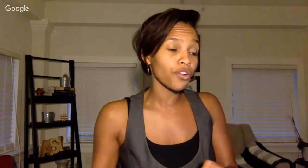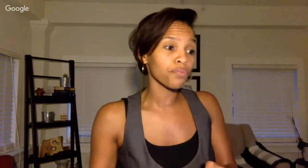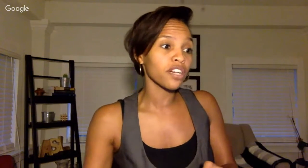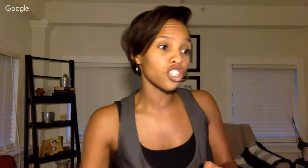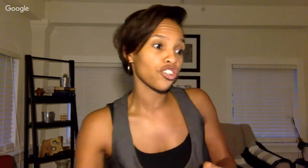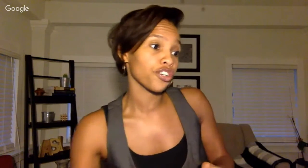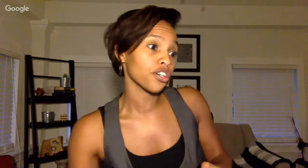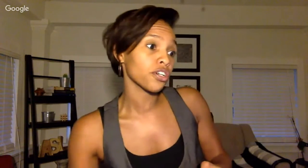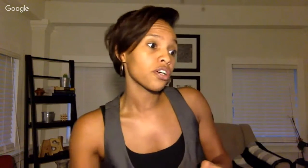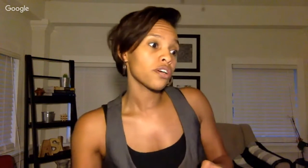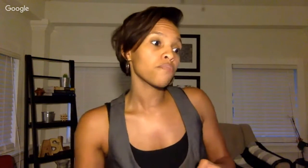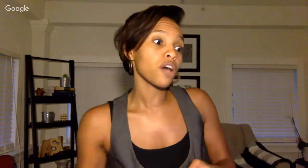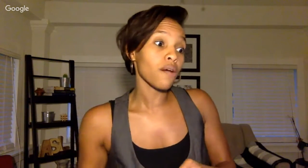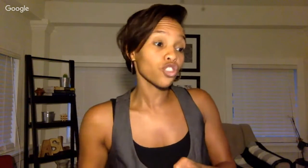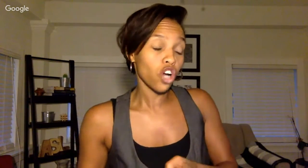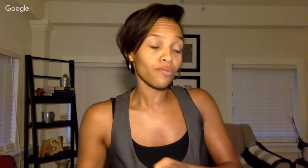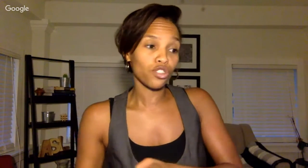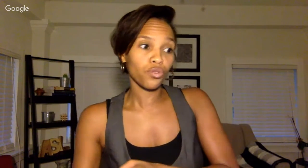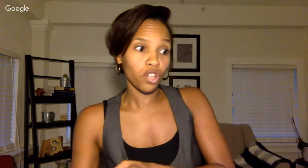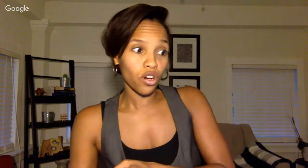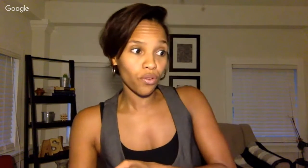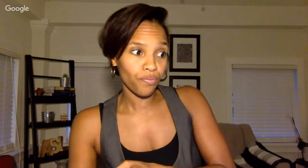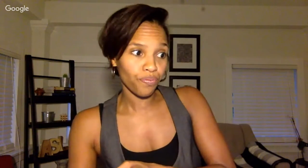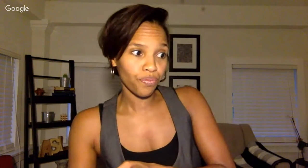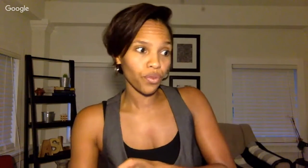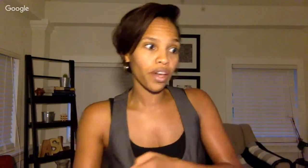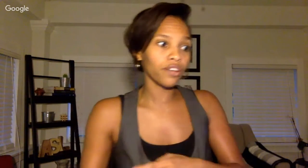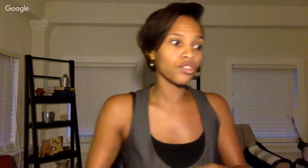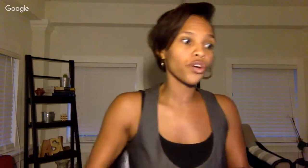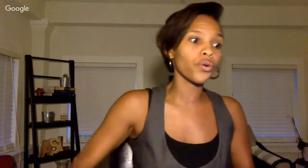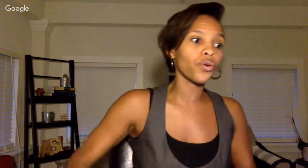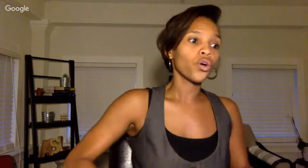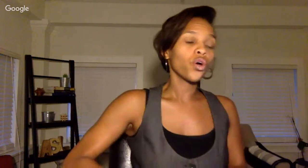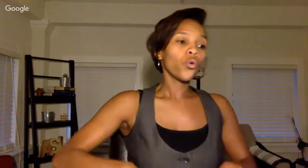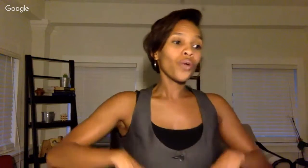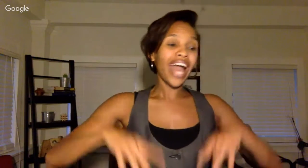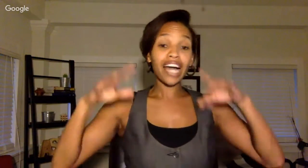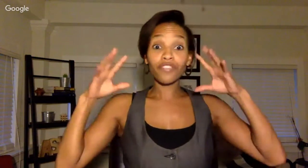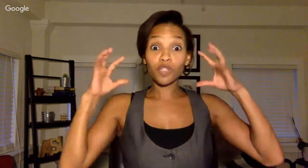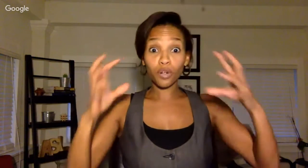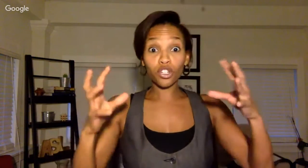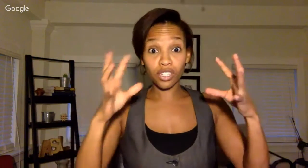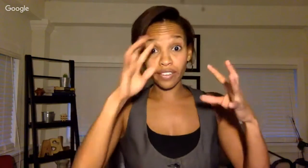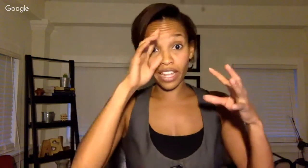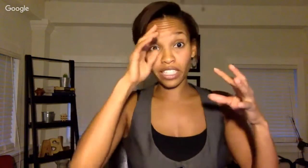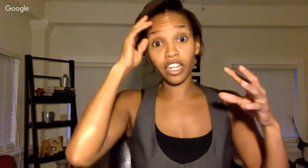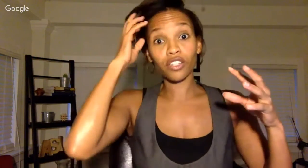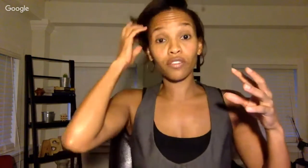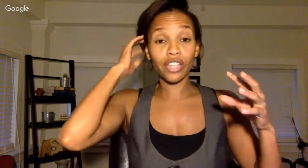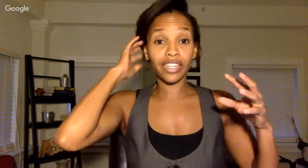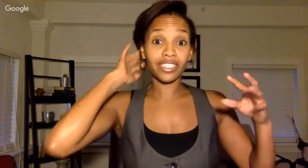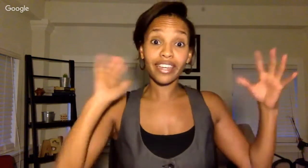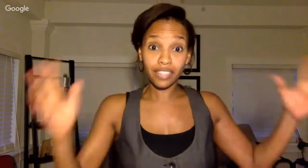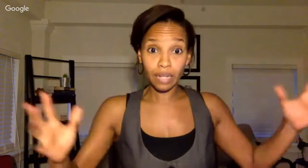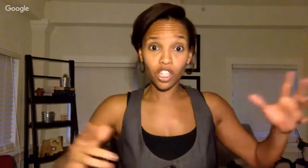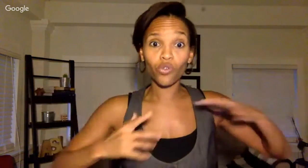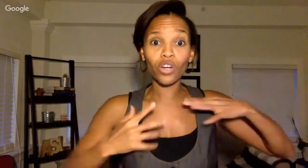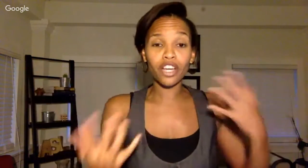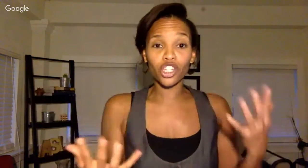your blood sugar drops too low. Okay, so we have this person that's saying something, so we wanna make sure that